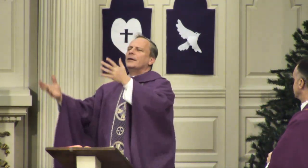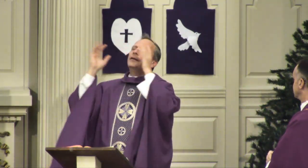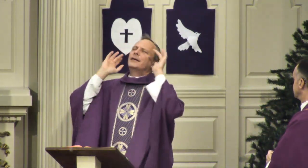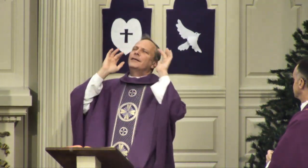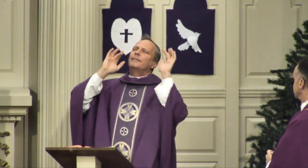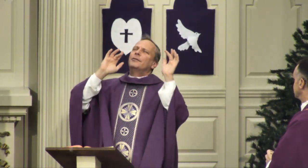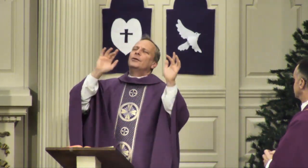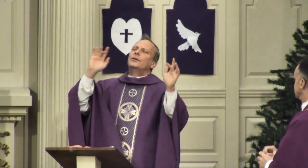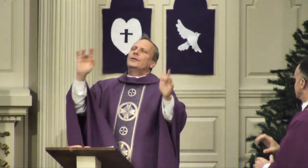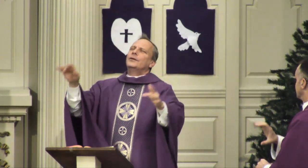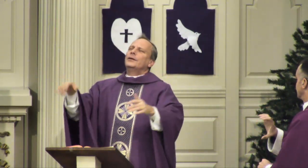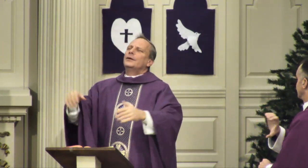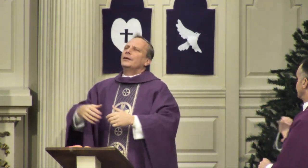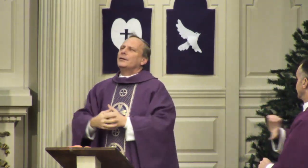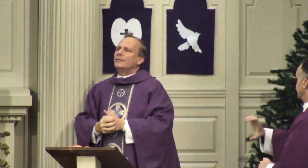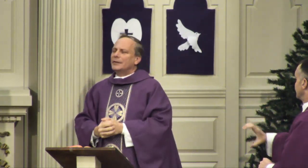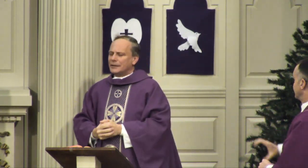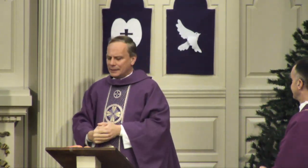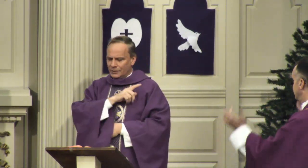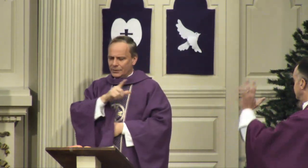Christ, have mercy.